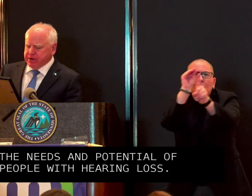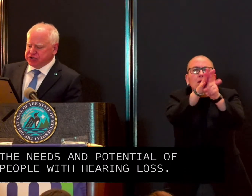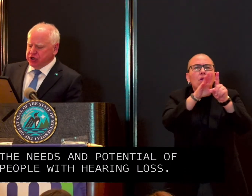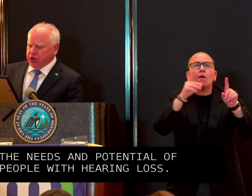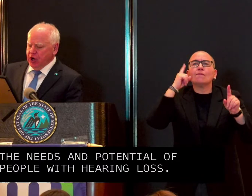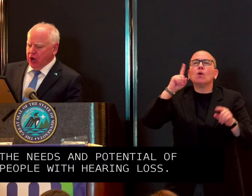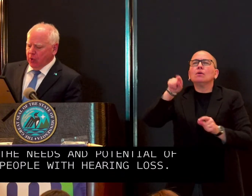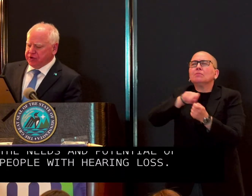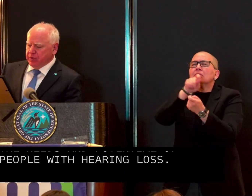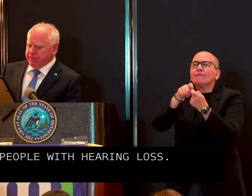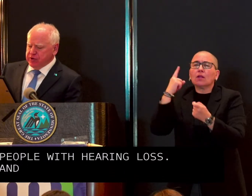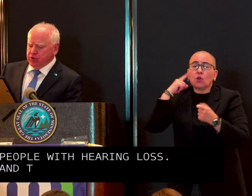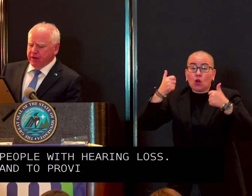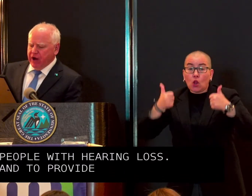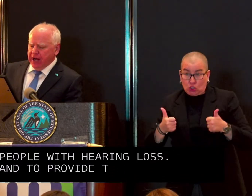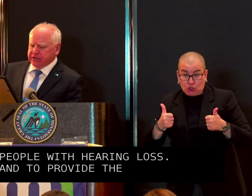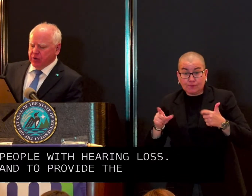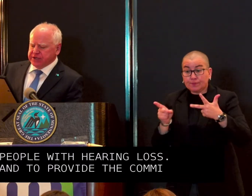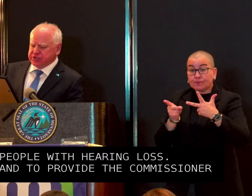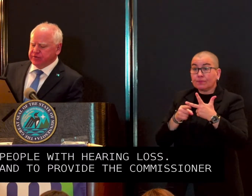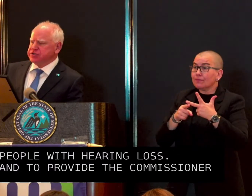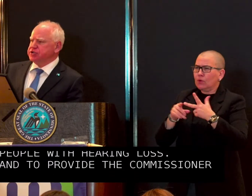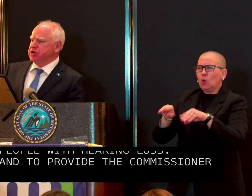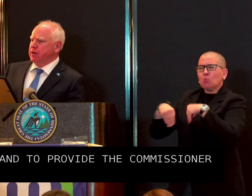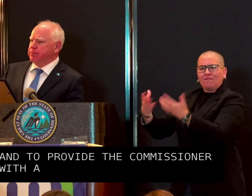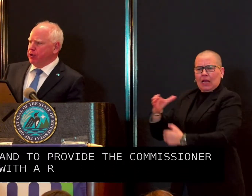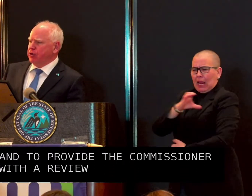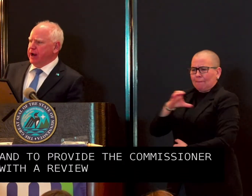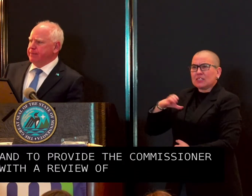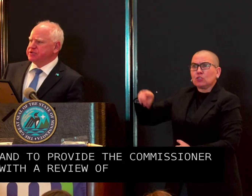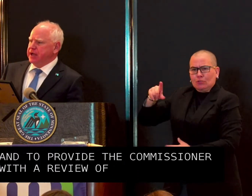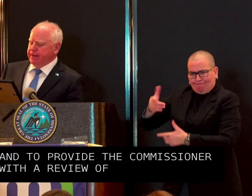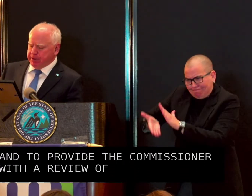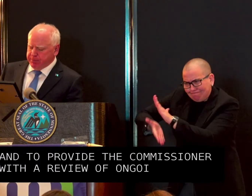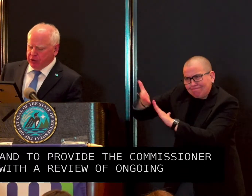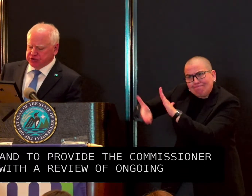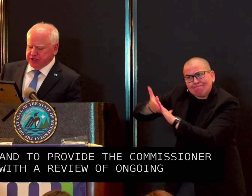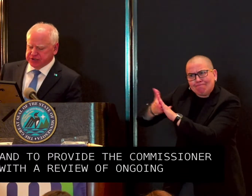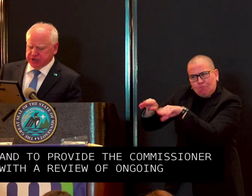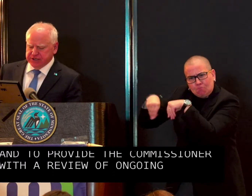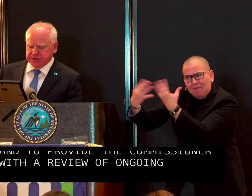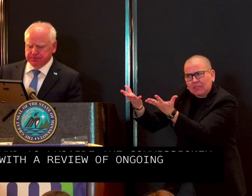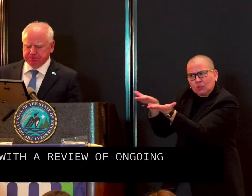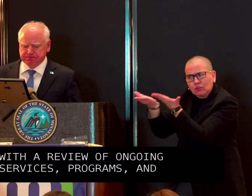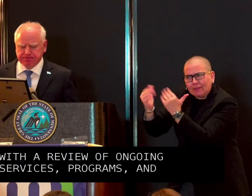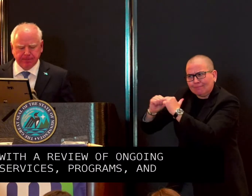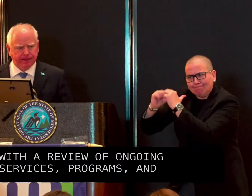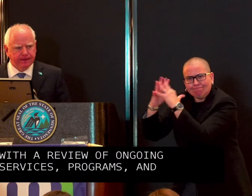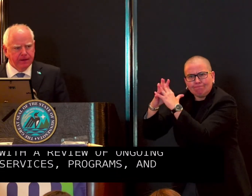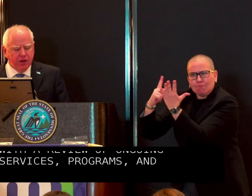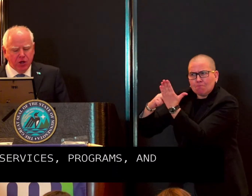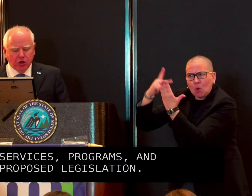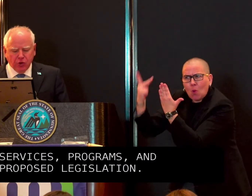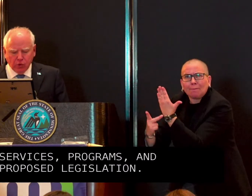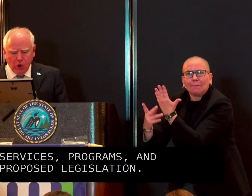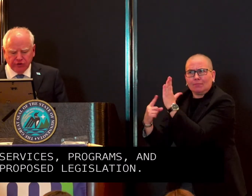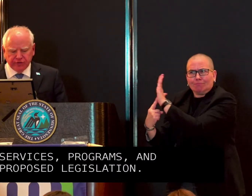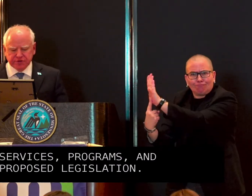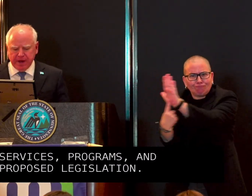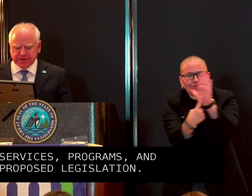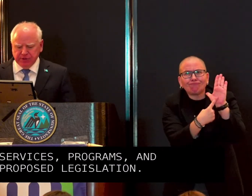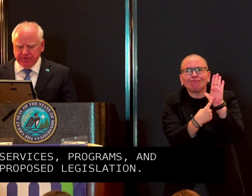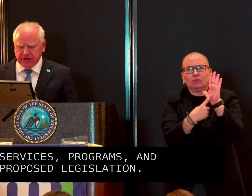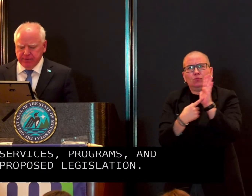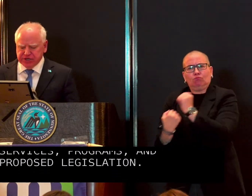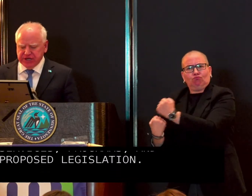provide the Commissioner with a review of ongoing services, programs, and proposed legislation. The roles